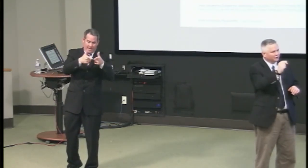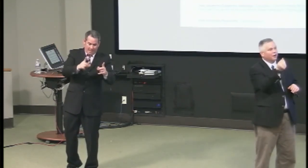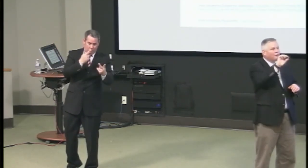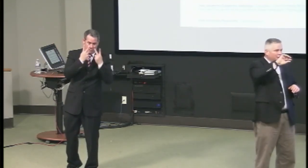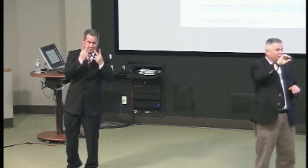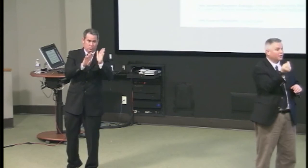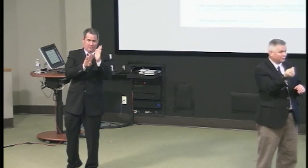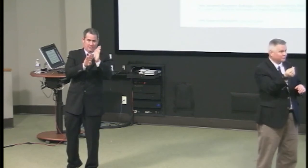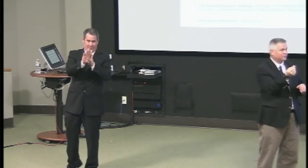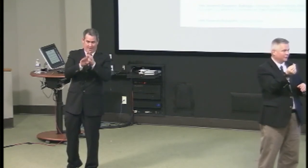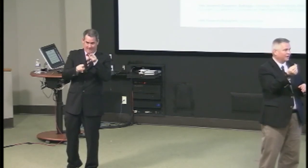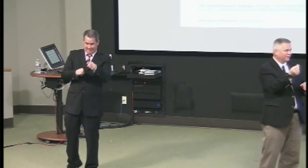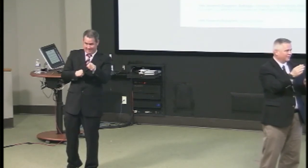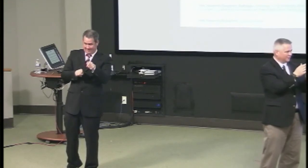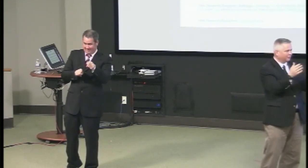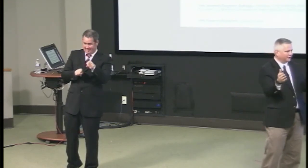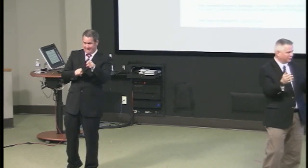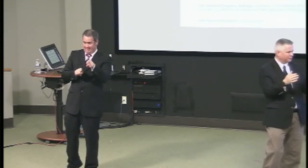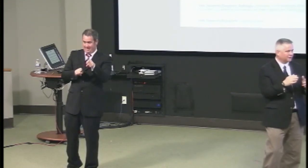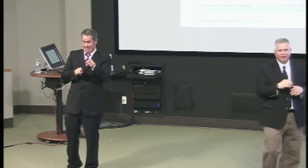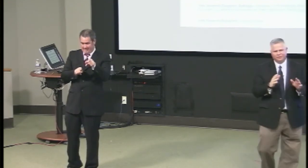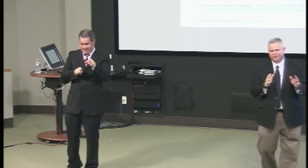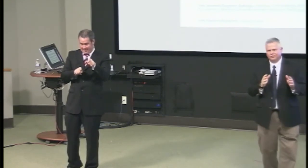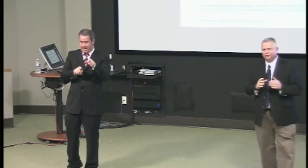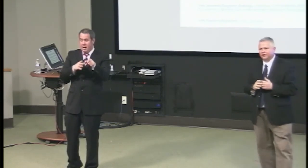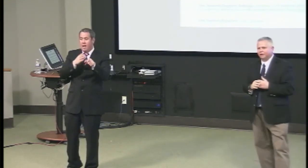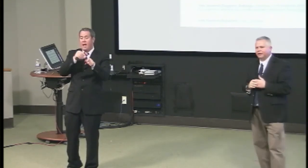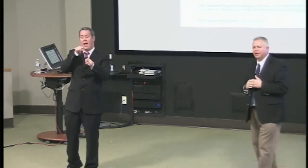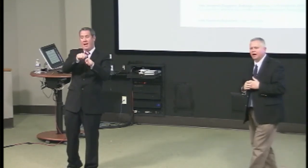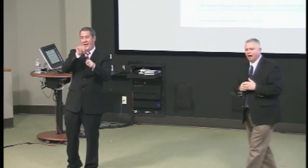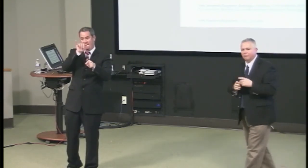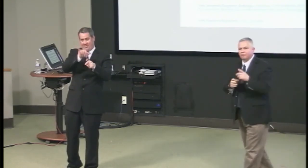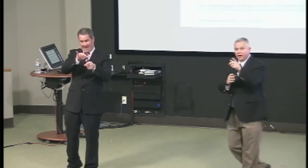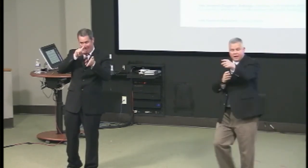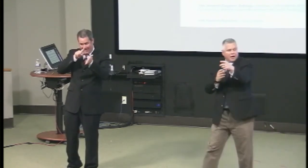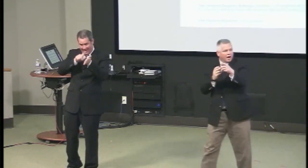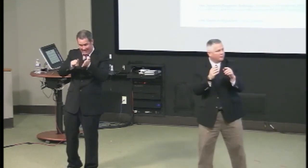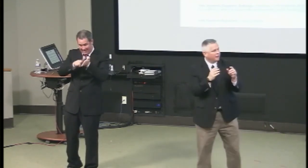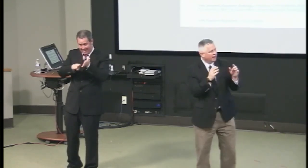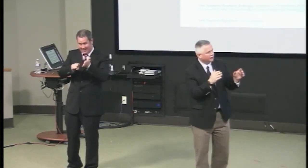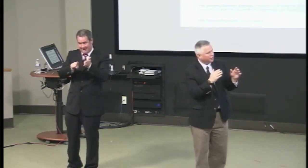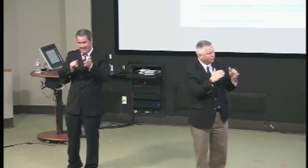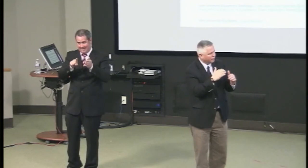mice where you can open or close these windows. It's extraordinary.